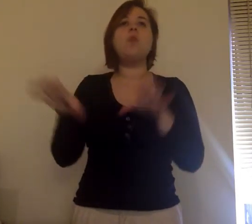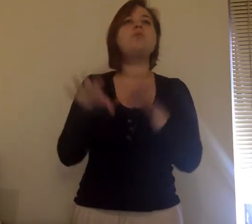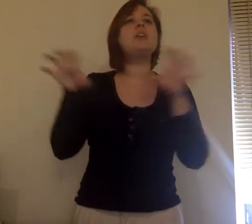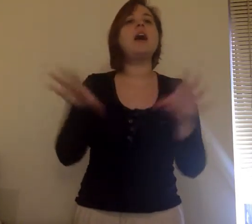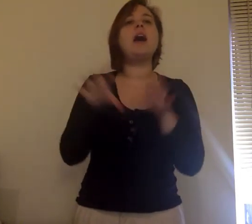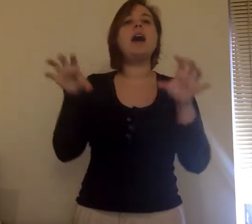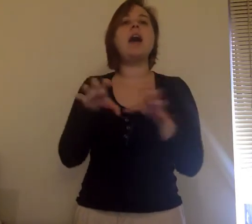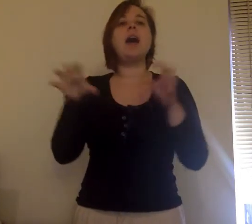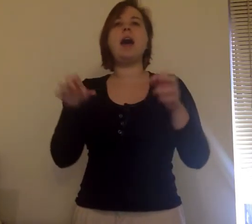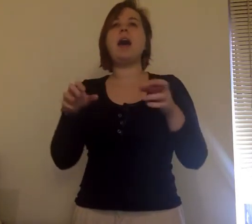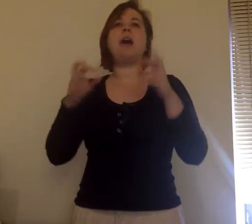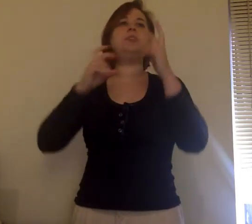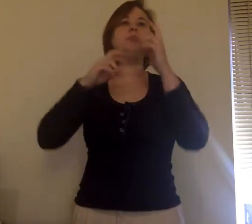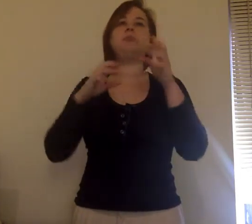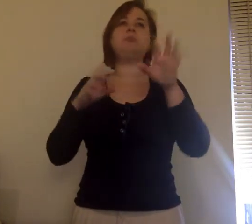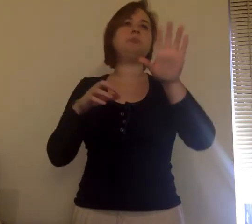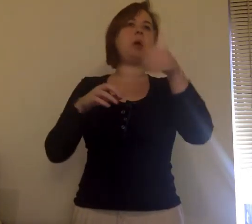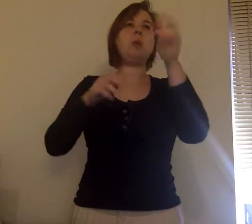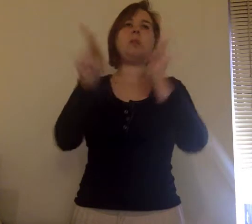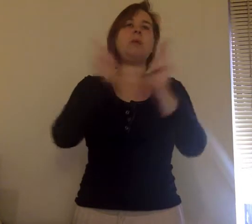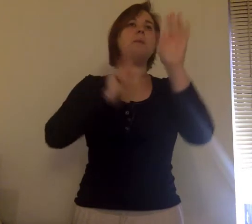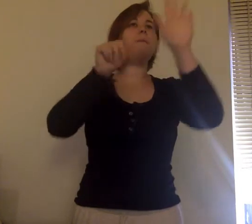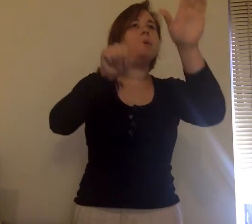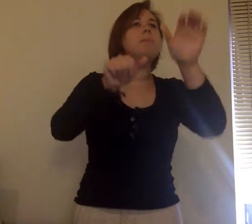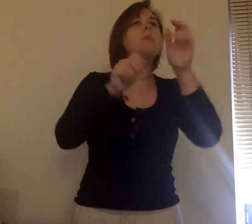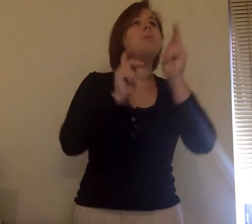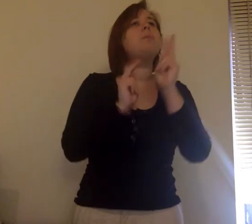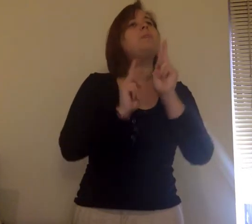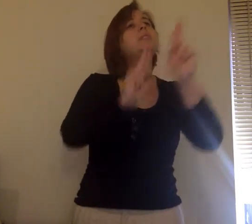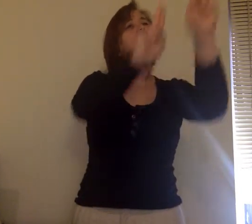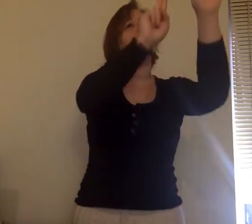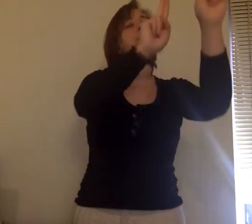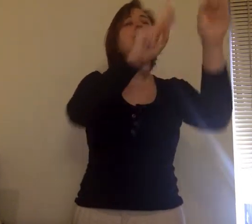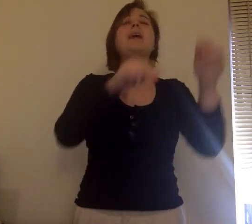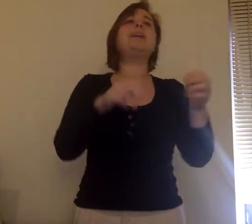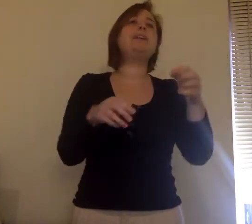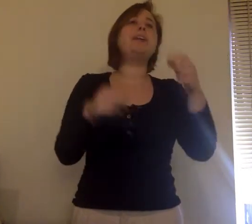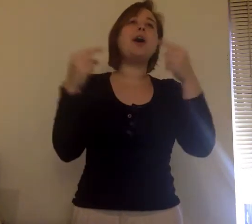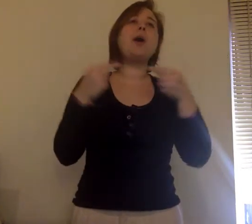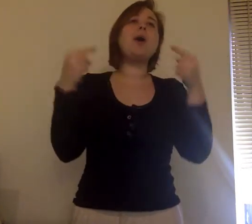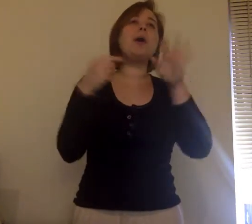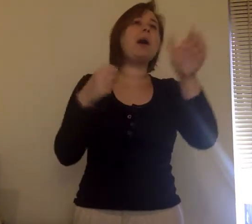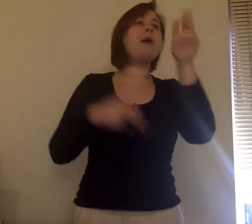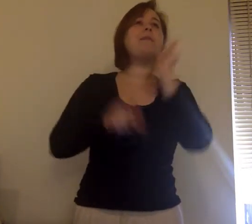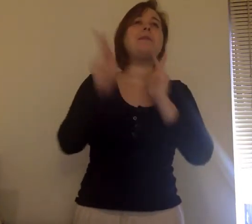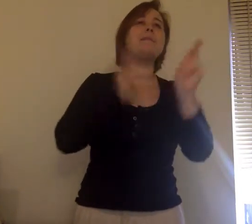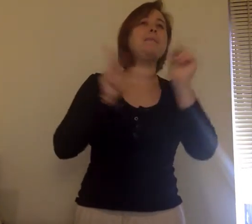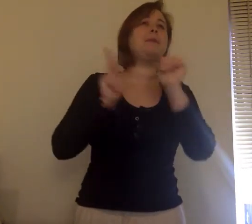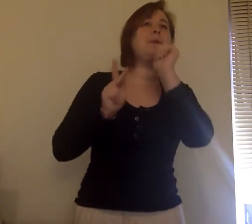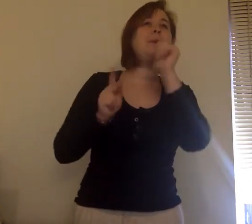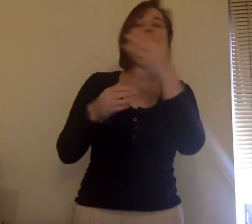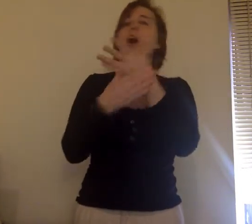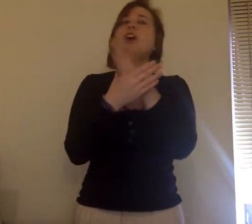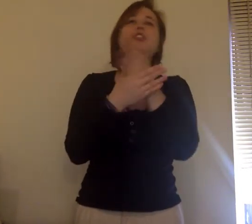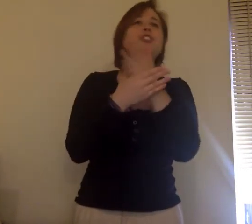our mess, not to hurt other creatures, to share, not be greedy. Then why do you go out and